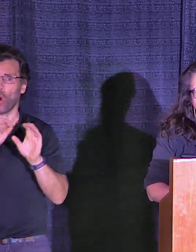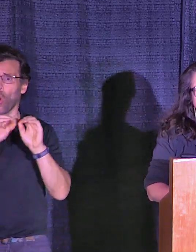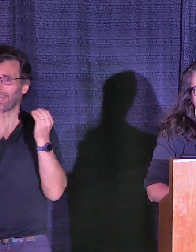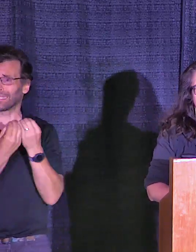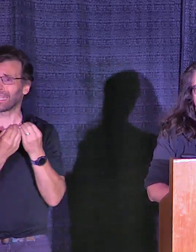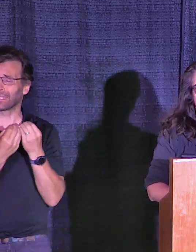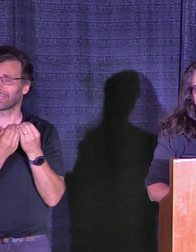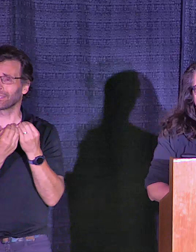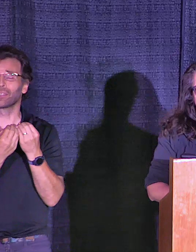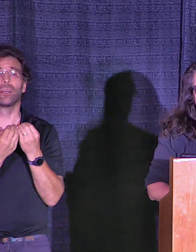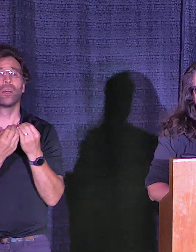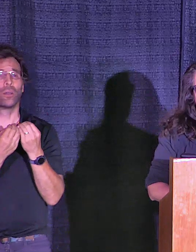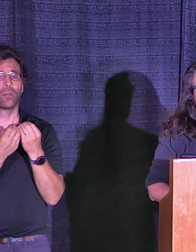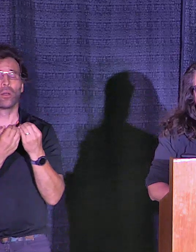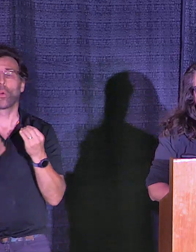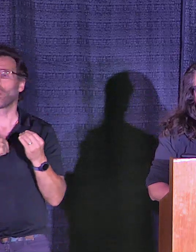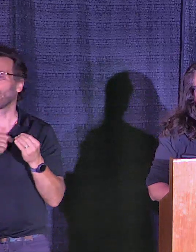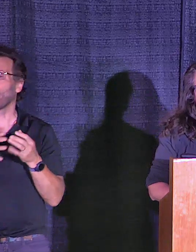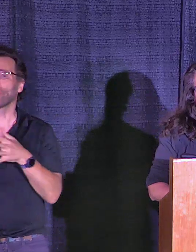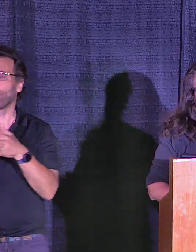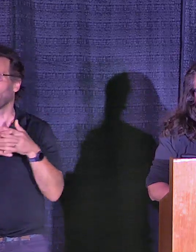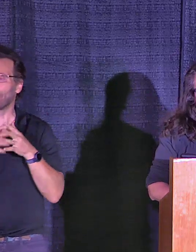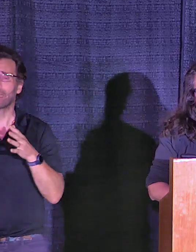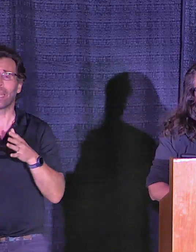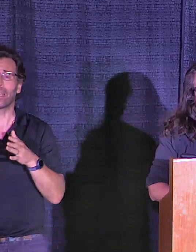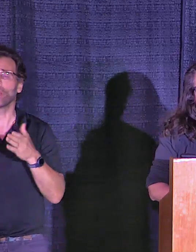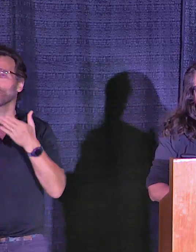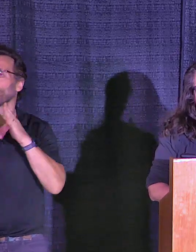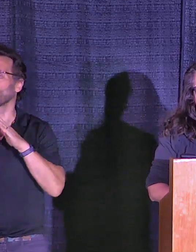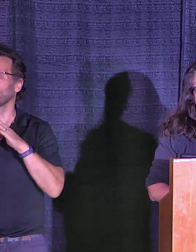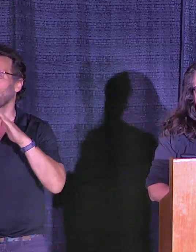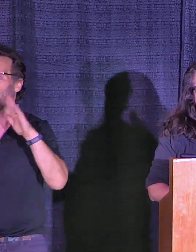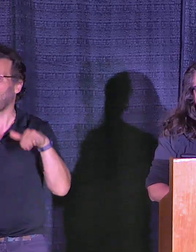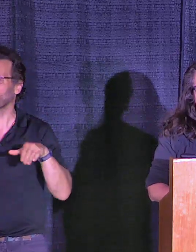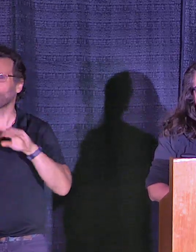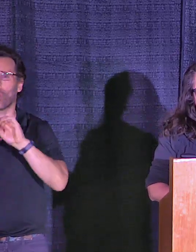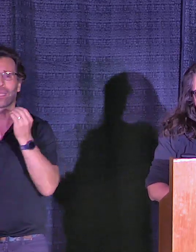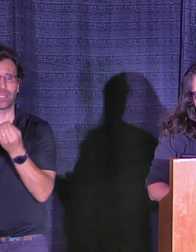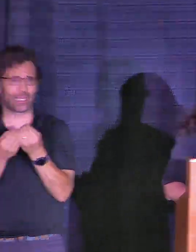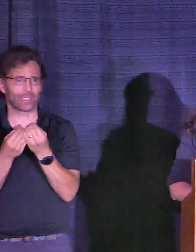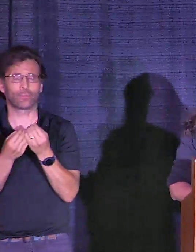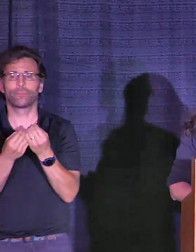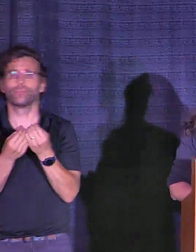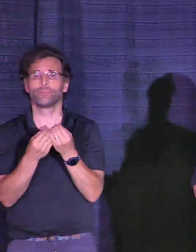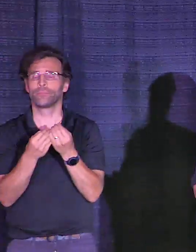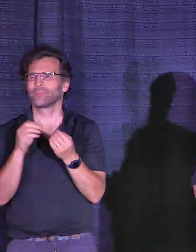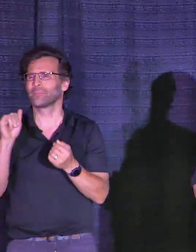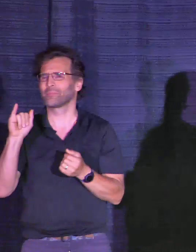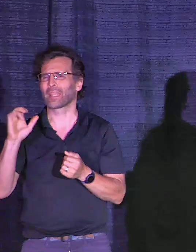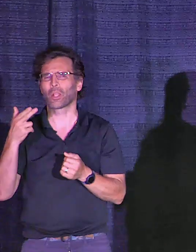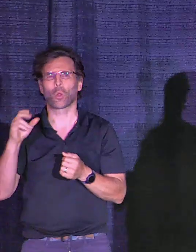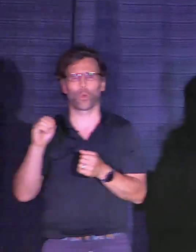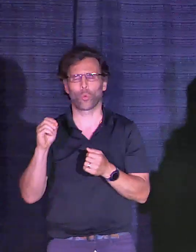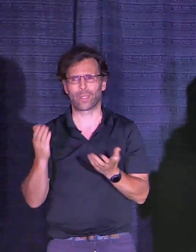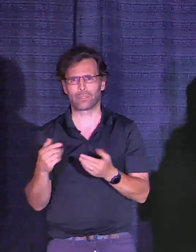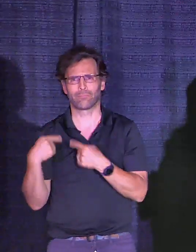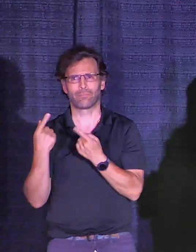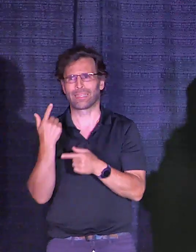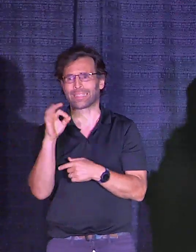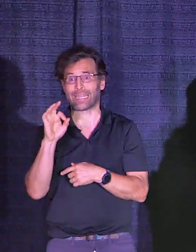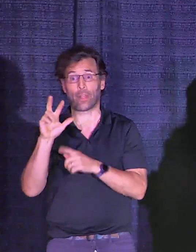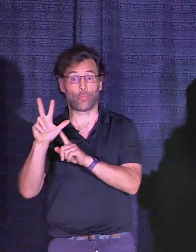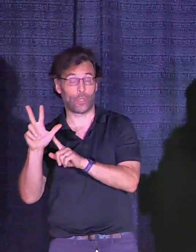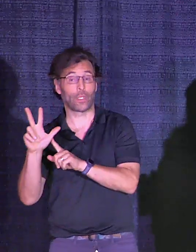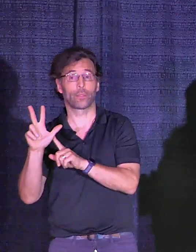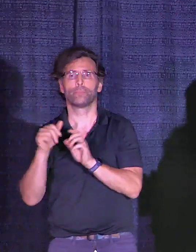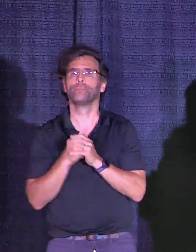organization. We are, you know, the American Indian Community Housing Organization, ACO. We've been around since